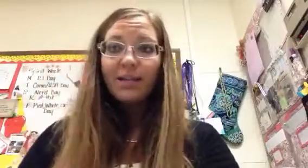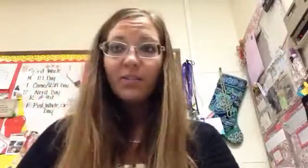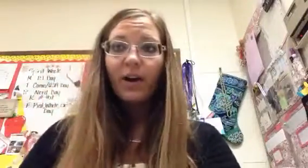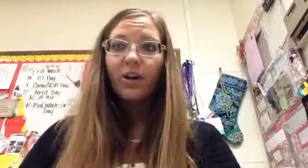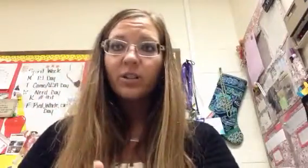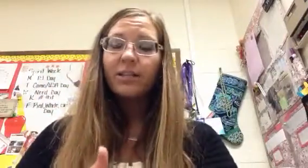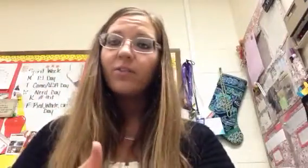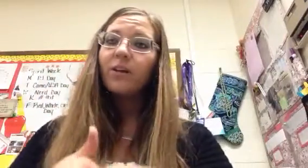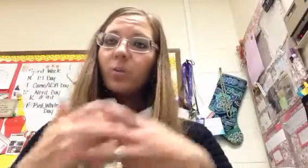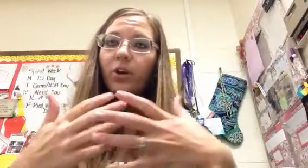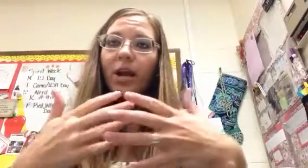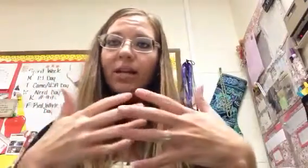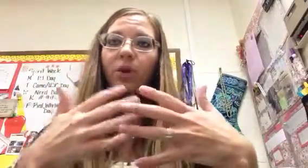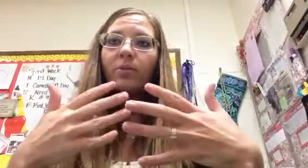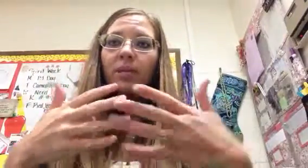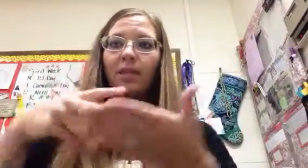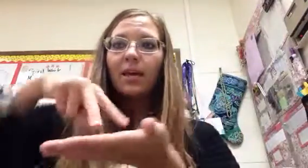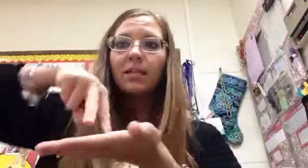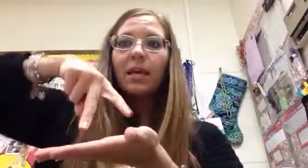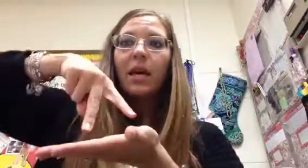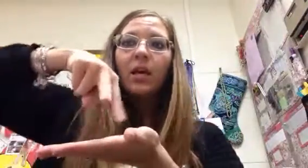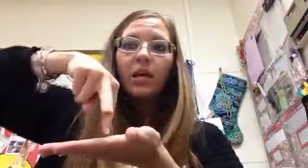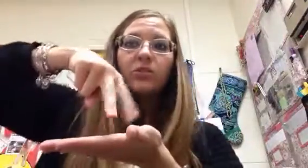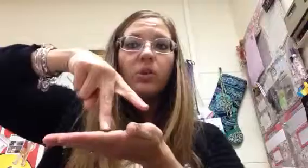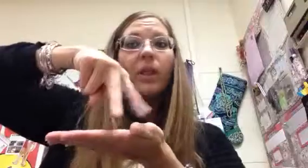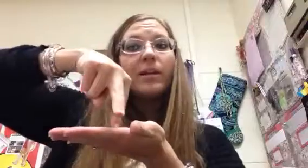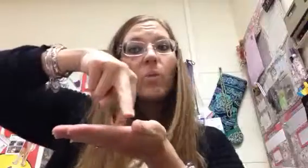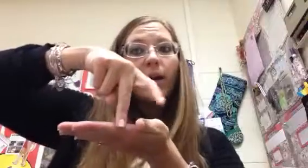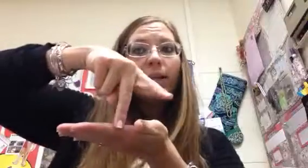Classifiers, classifiers are where your hands represent things, like here's two legs walking.